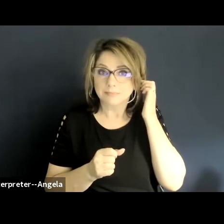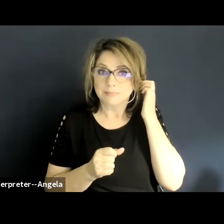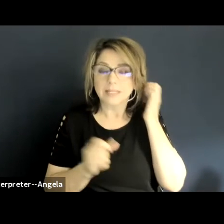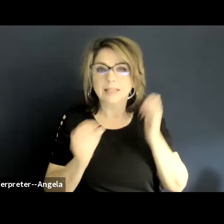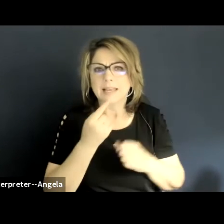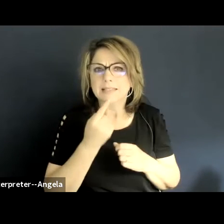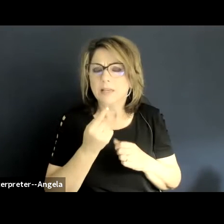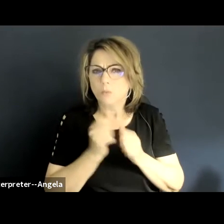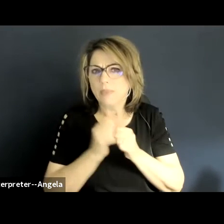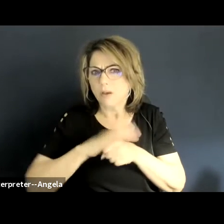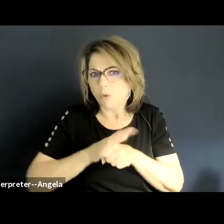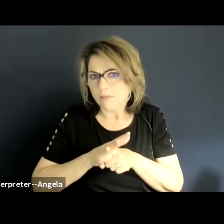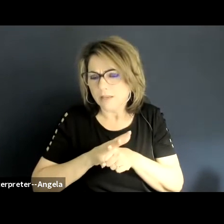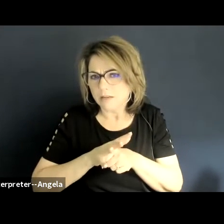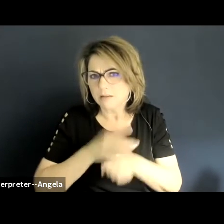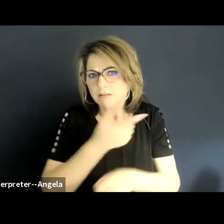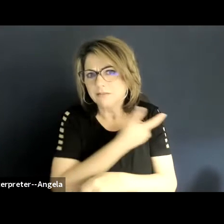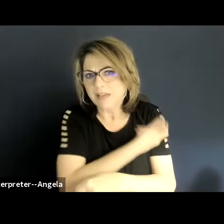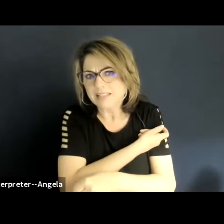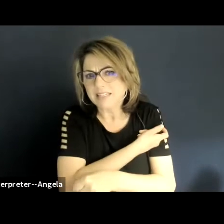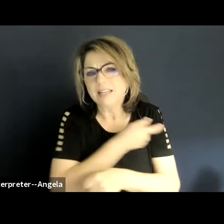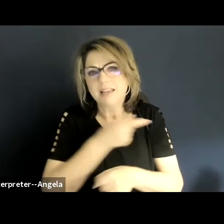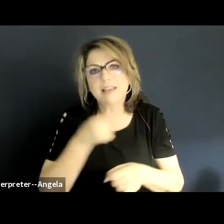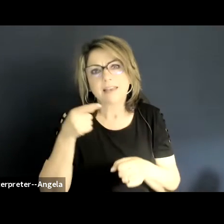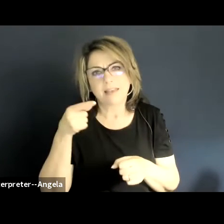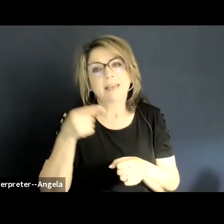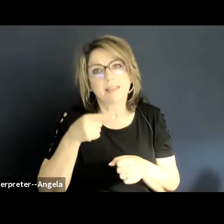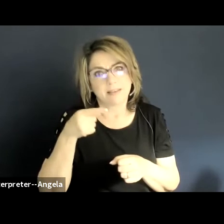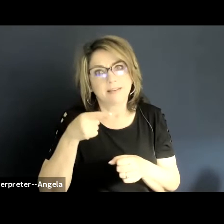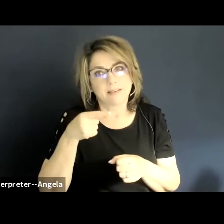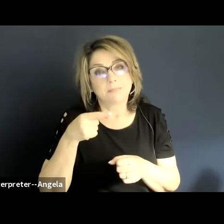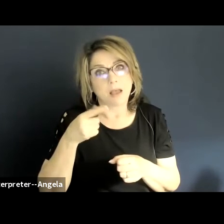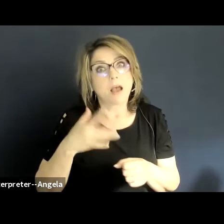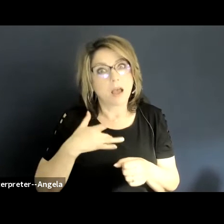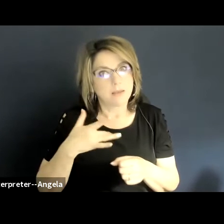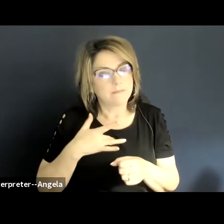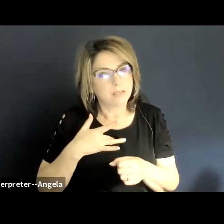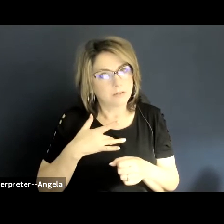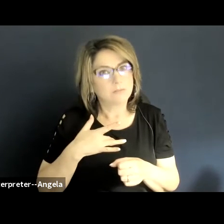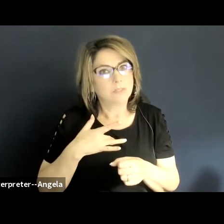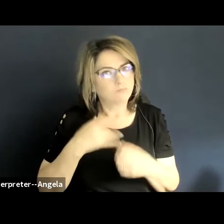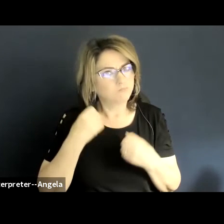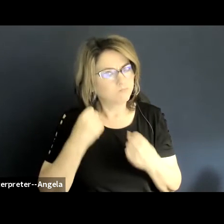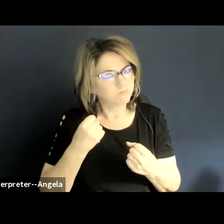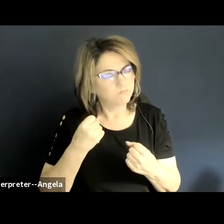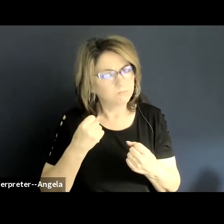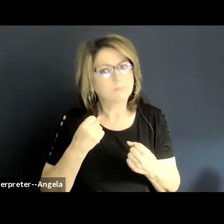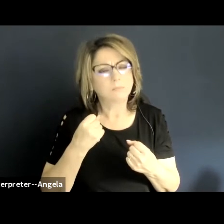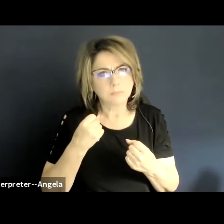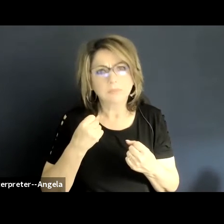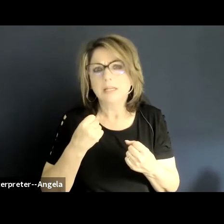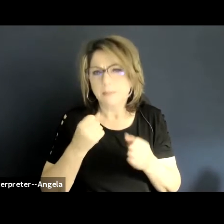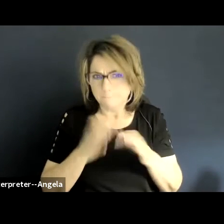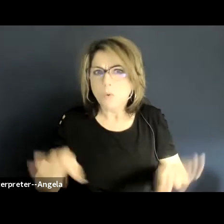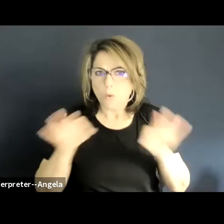COVID vaccinations, this is something that I feel very strongly about, that centers need to